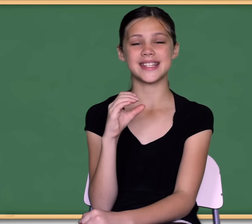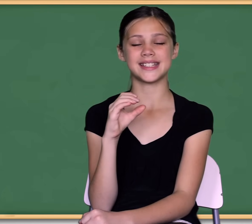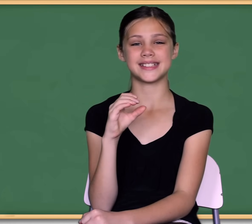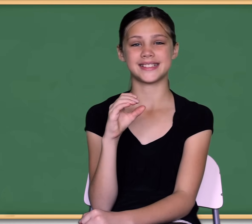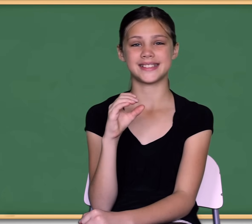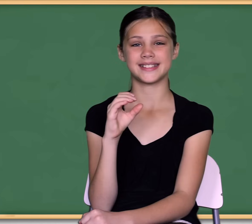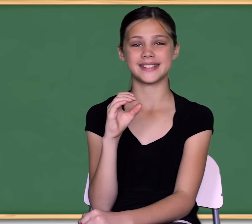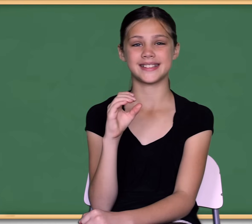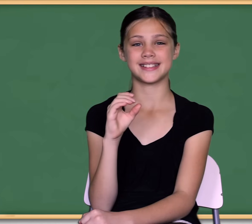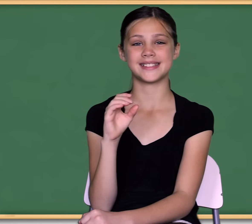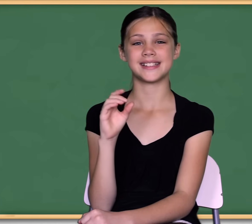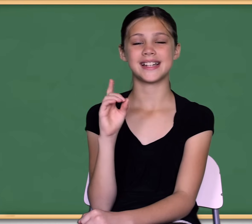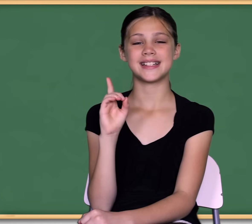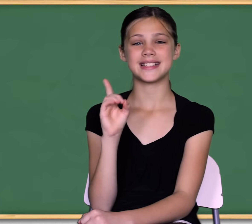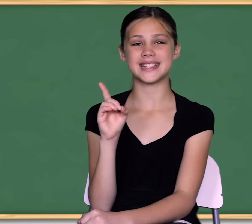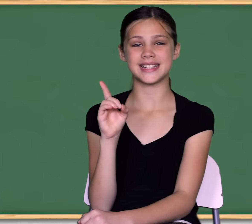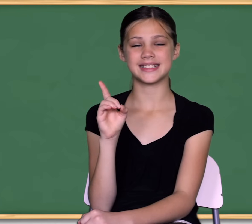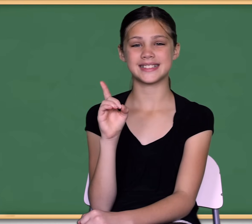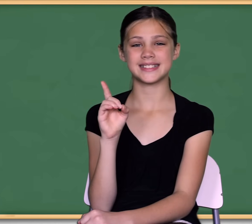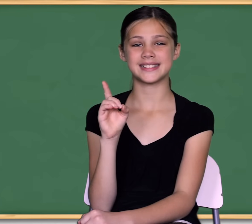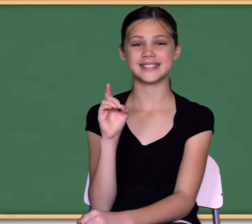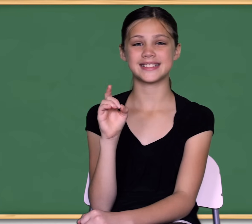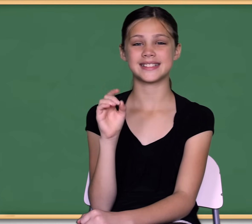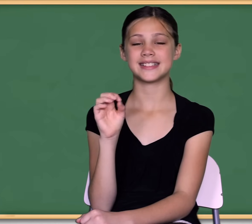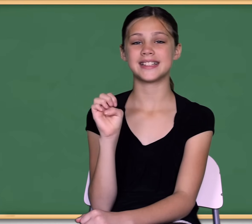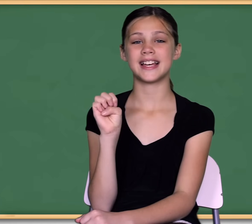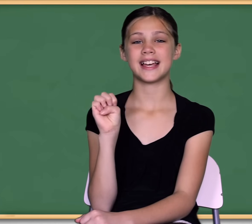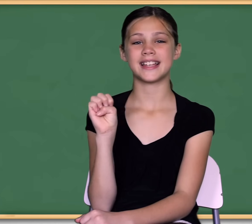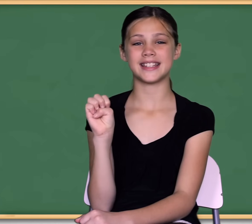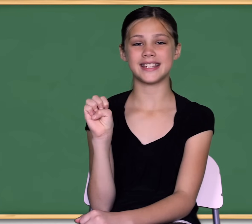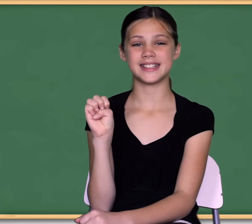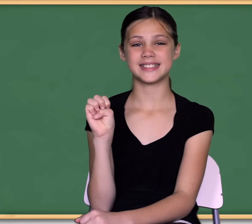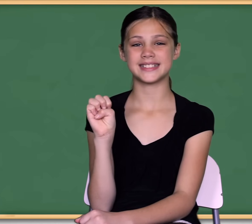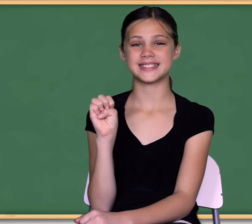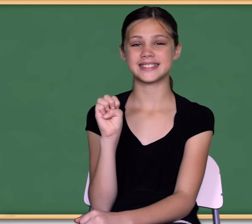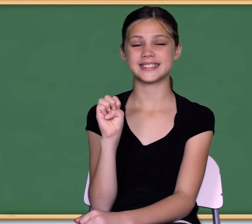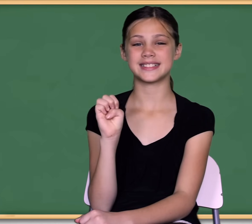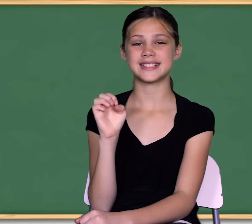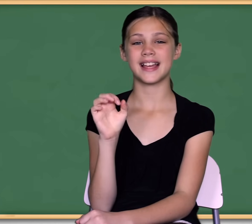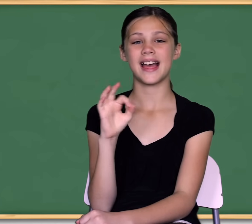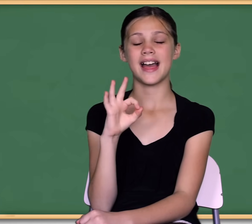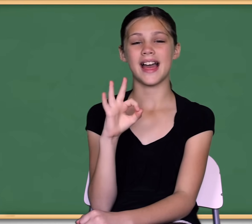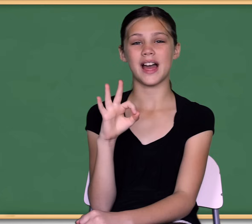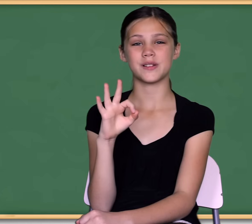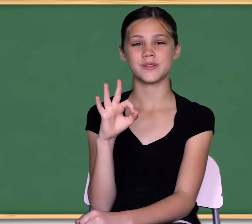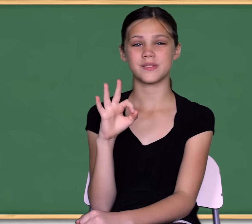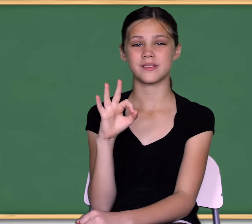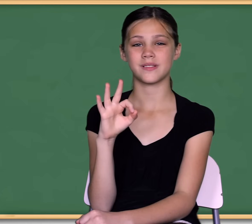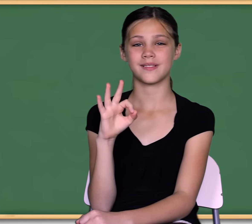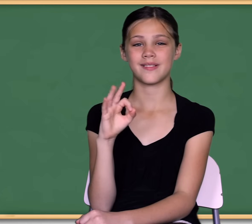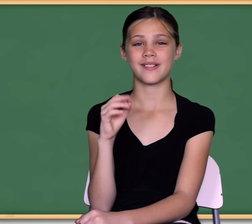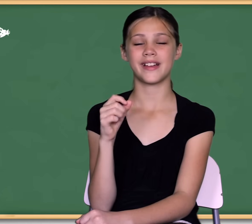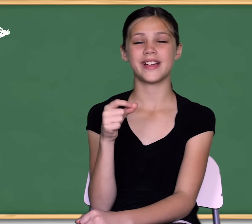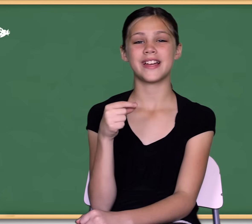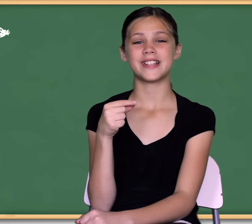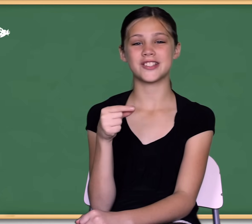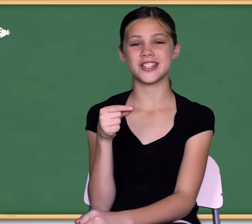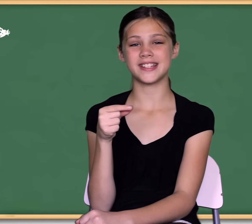C. D. E. F, G,